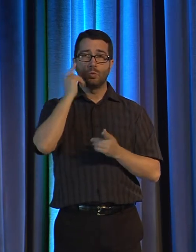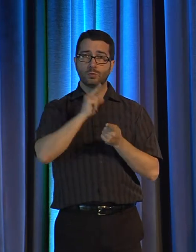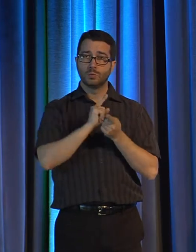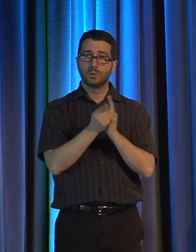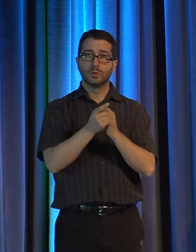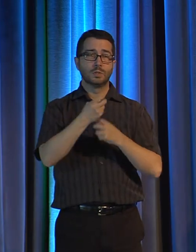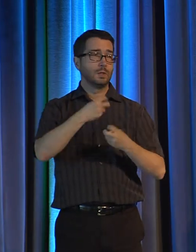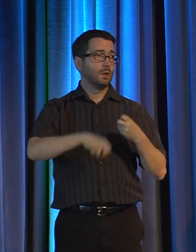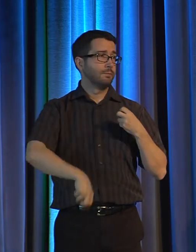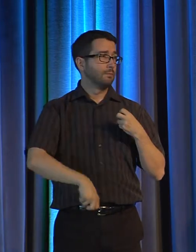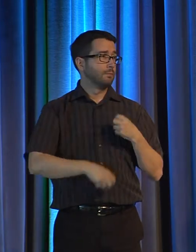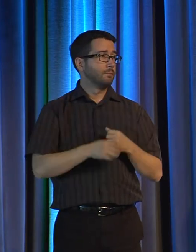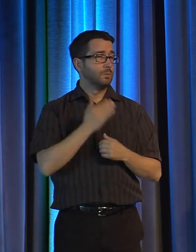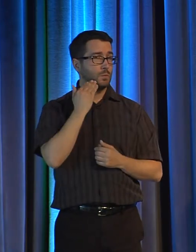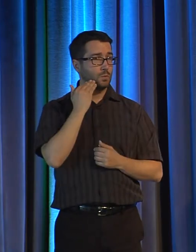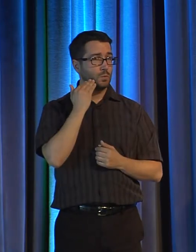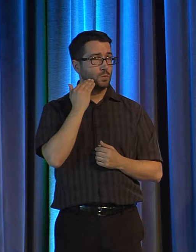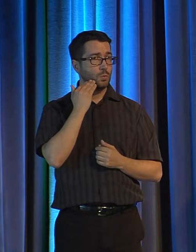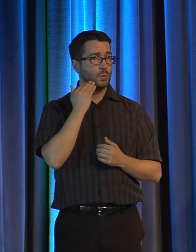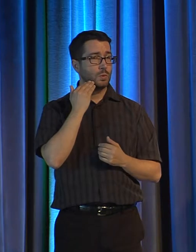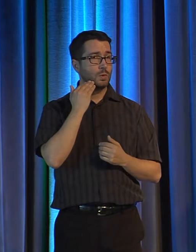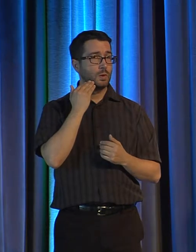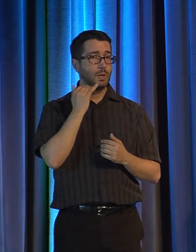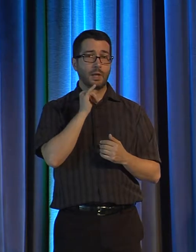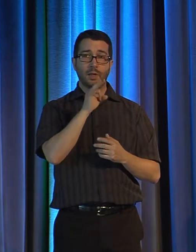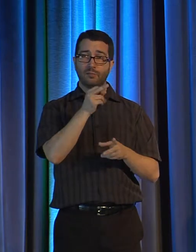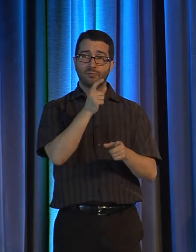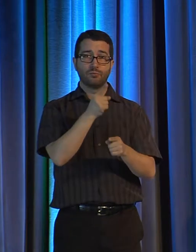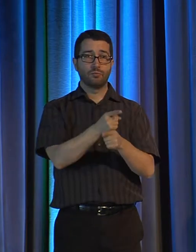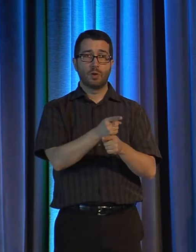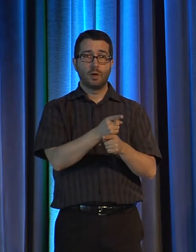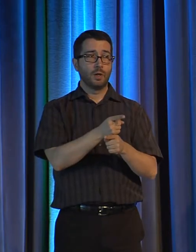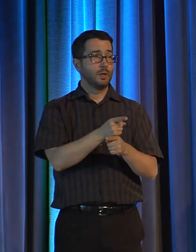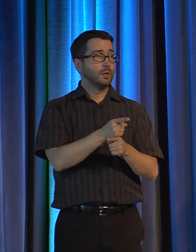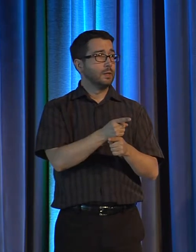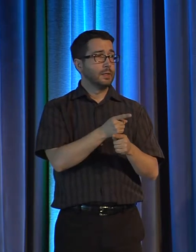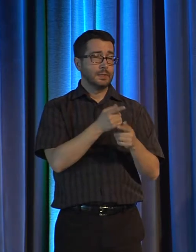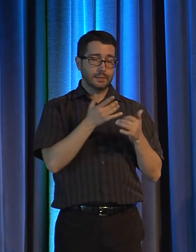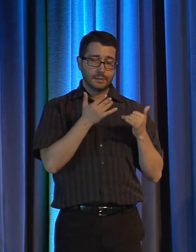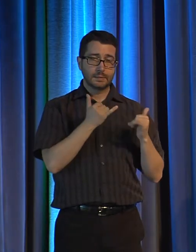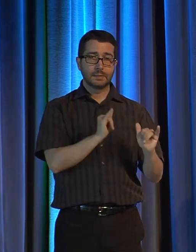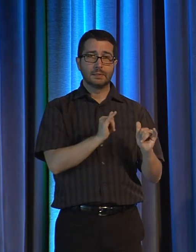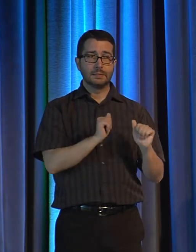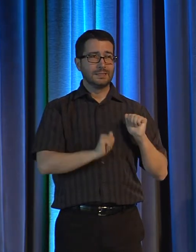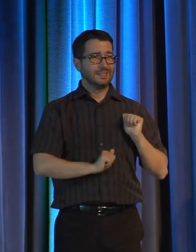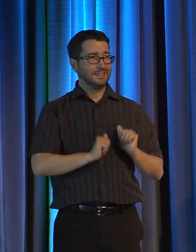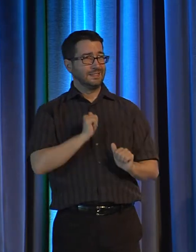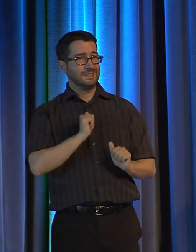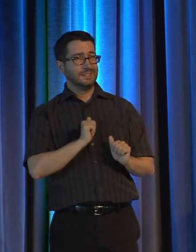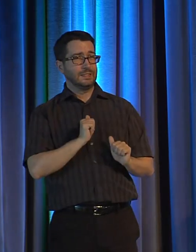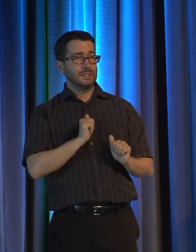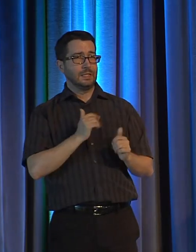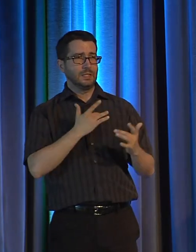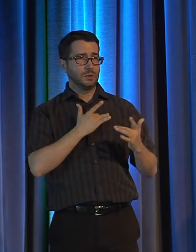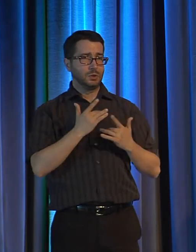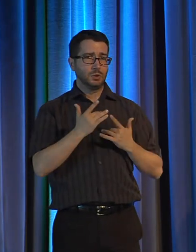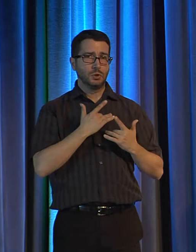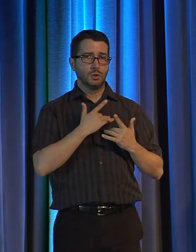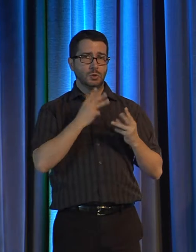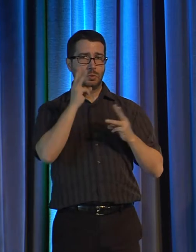that comes with that is hard. Even if it is the right course to take, it creates uncertainty, it creates